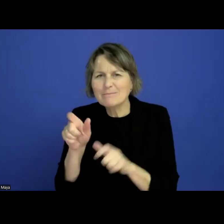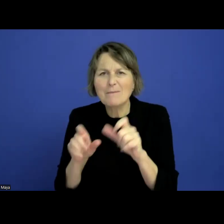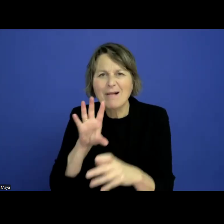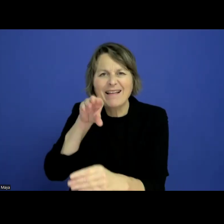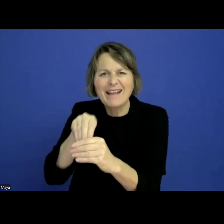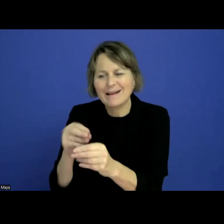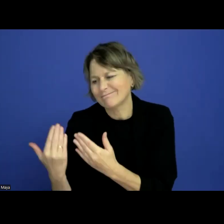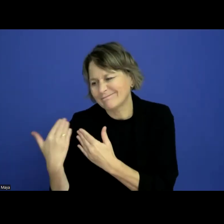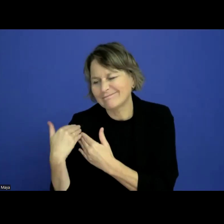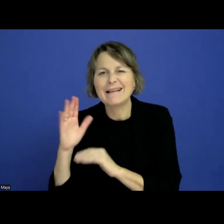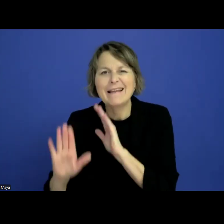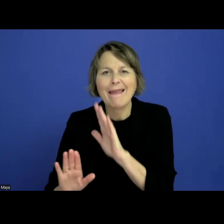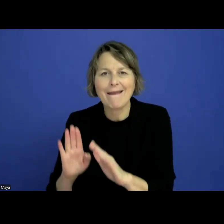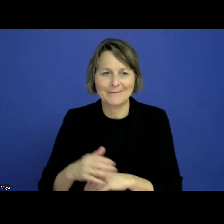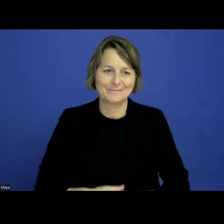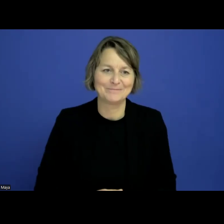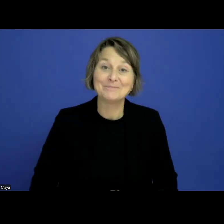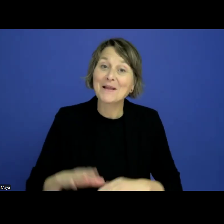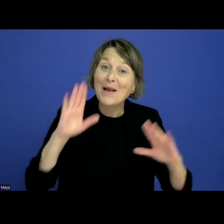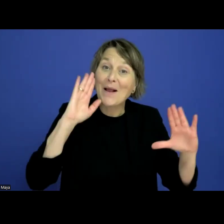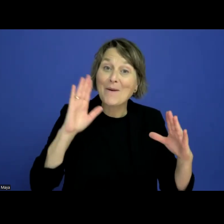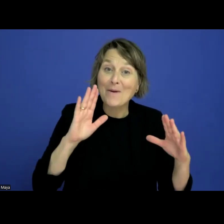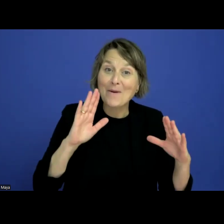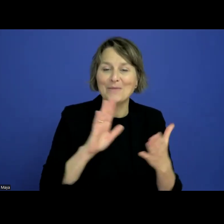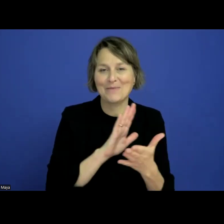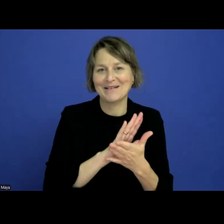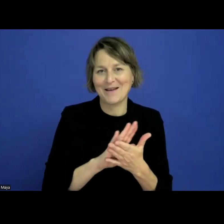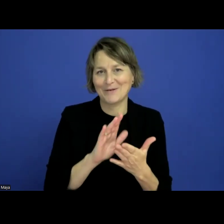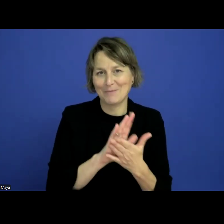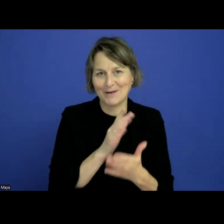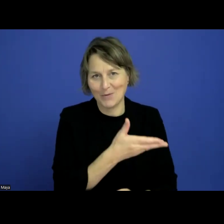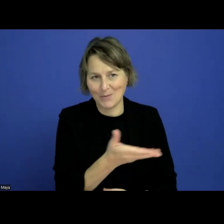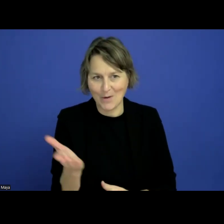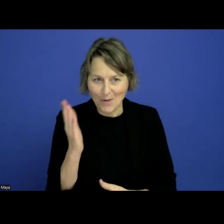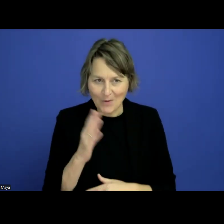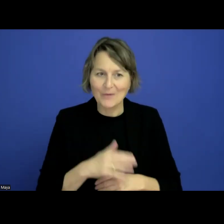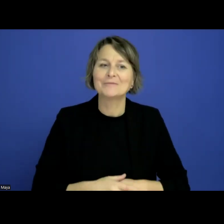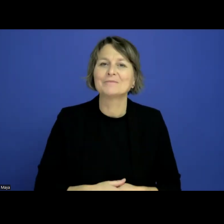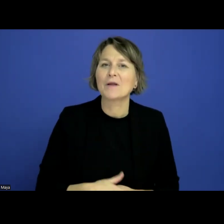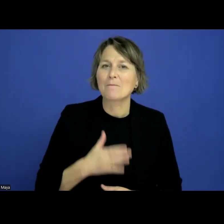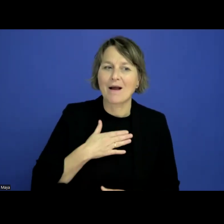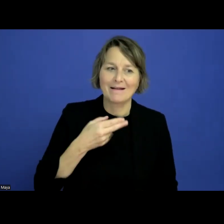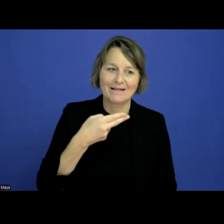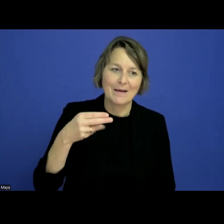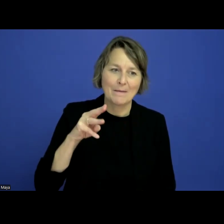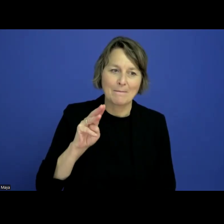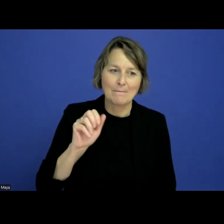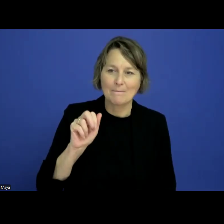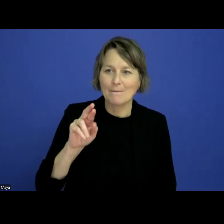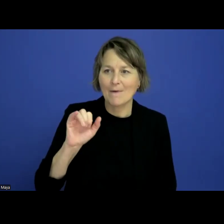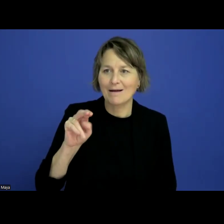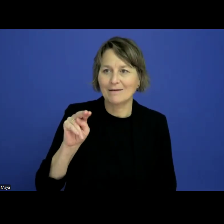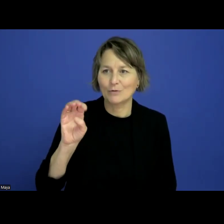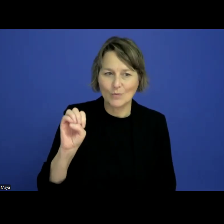everyone. My name is Marine Palies. I am a middle-aged white woman. I have medium length, light